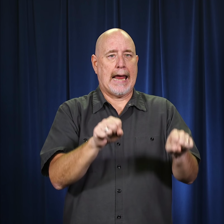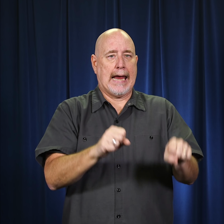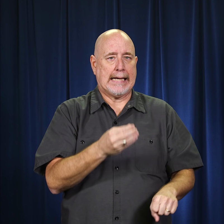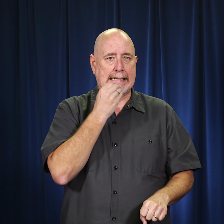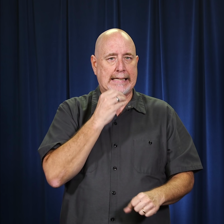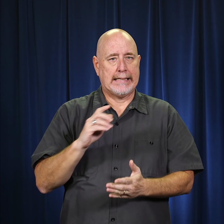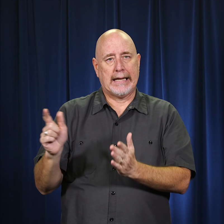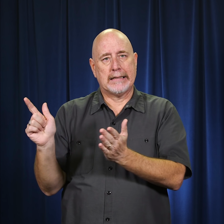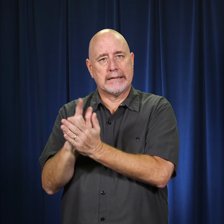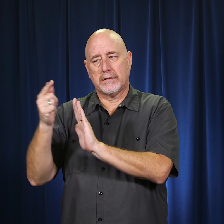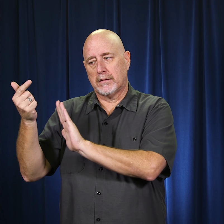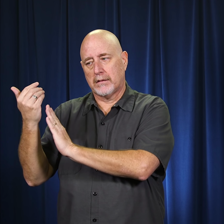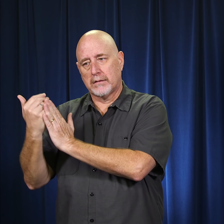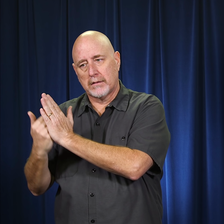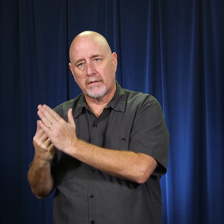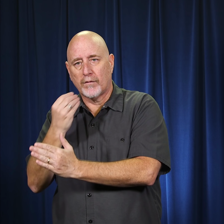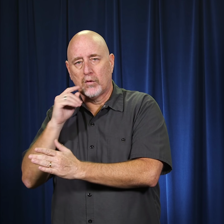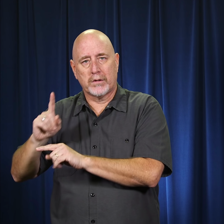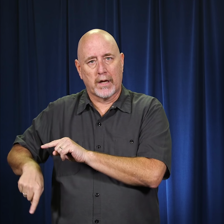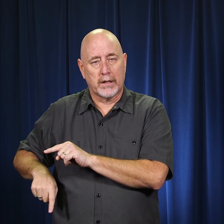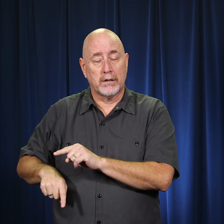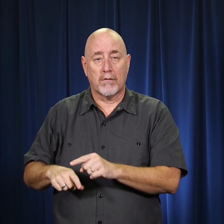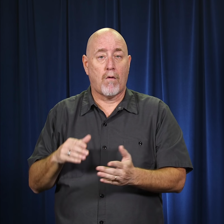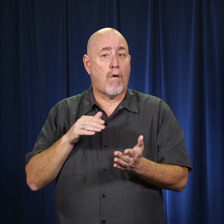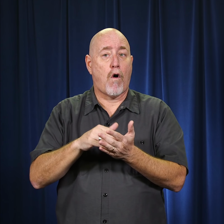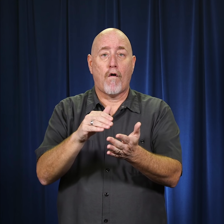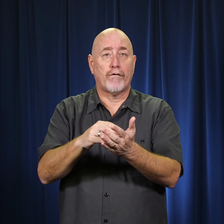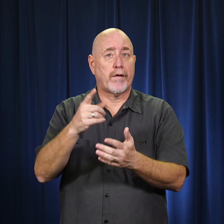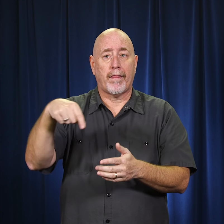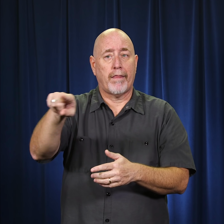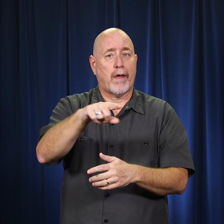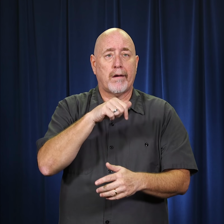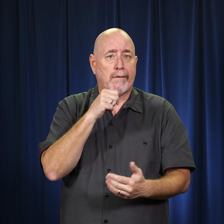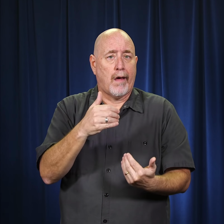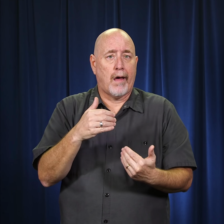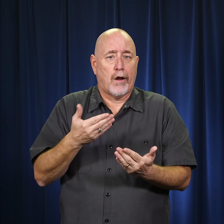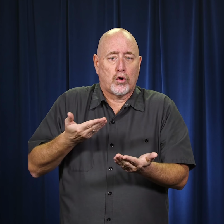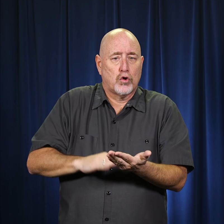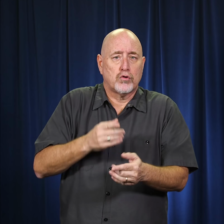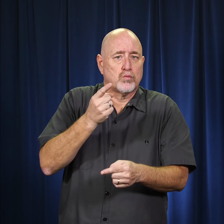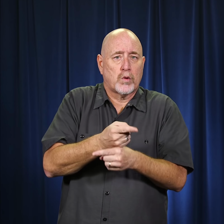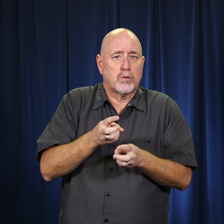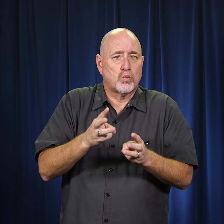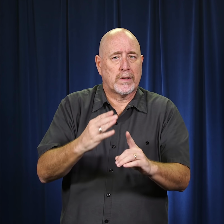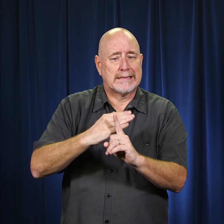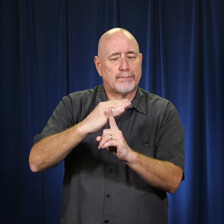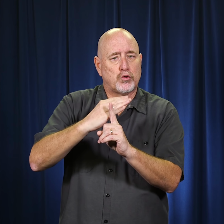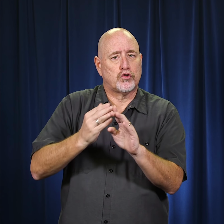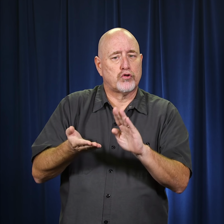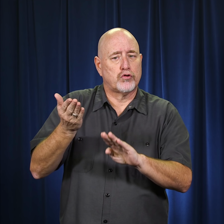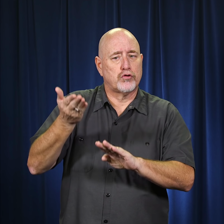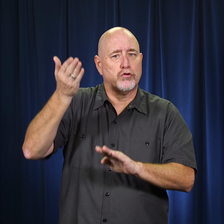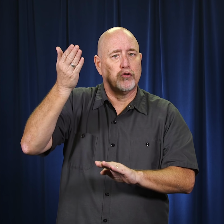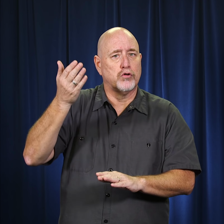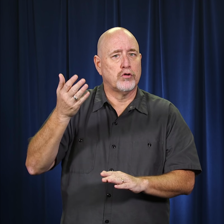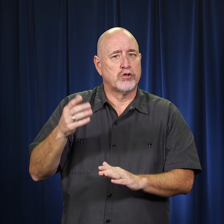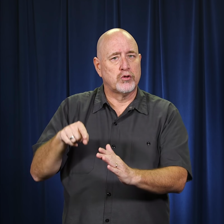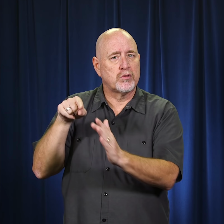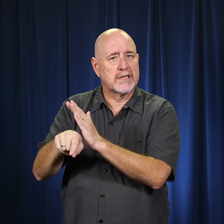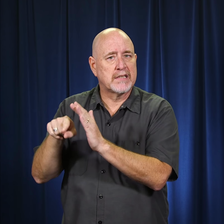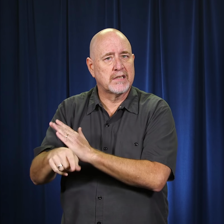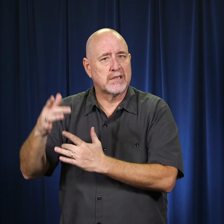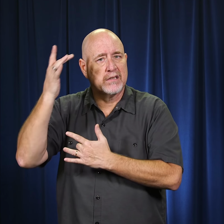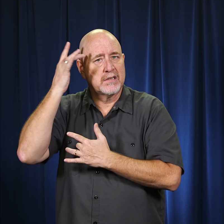foods you could eat and what foods you couldn't eat because many times they probably wouldn't have gotten cooked to a degree or to a